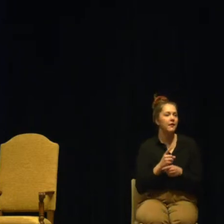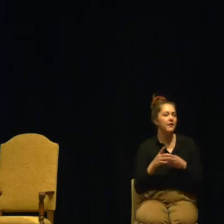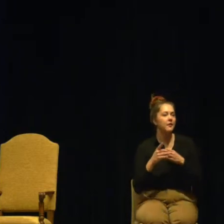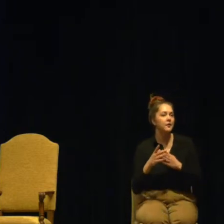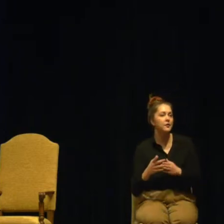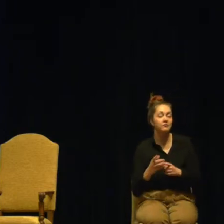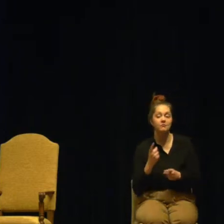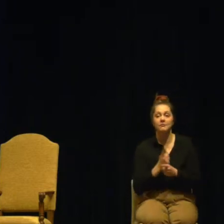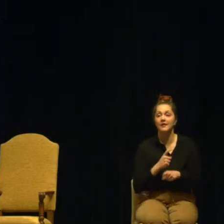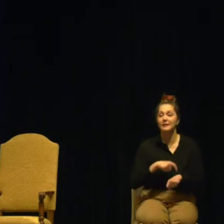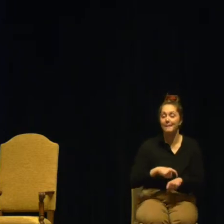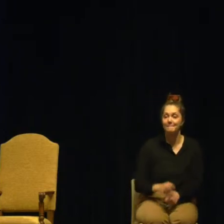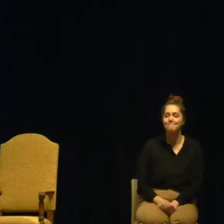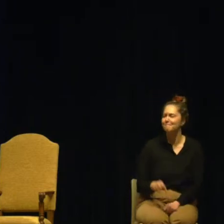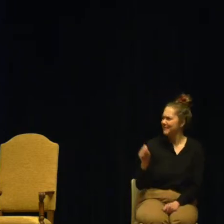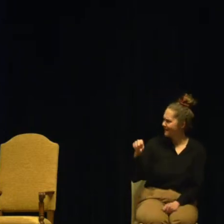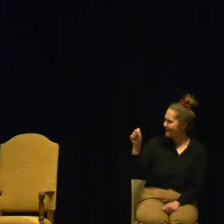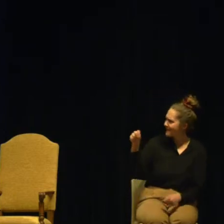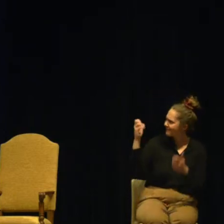the right time.